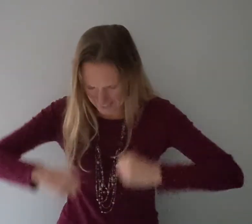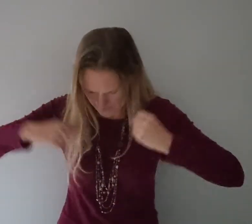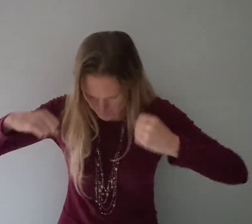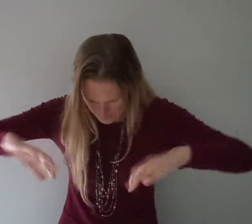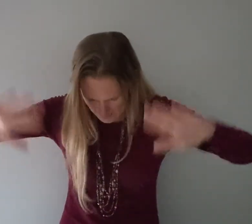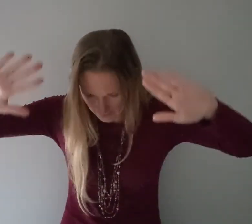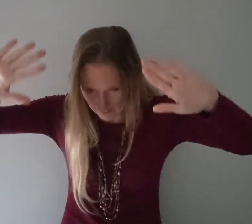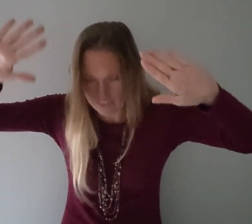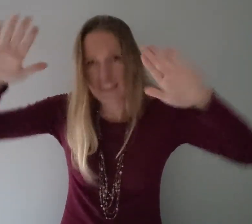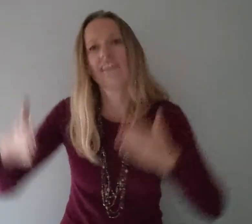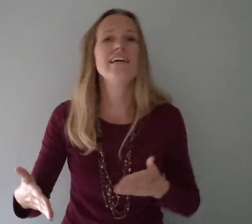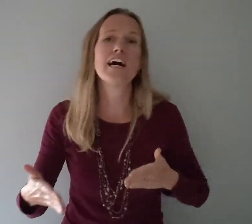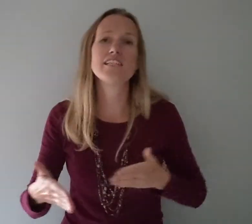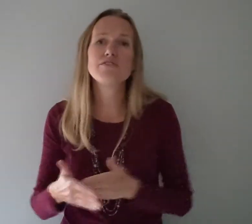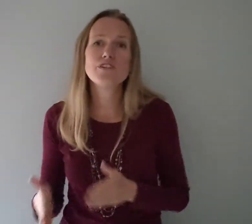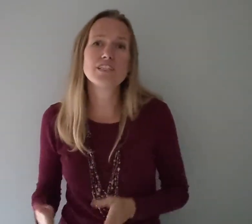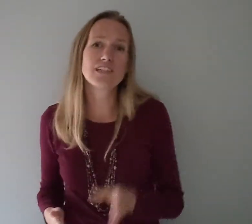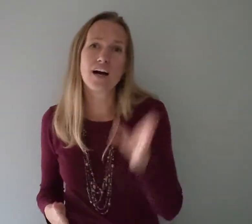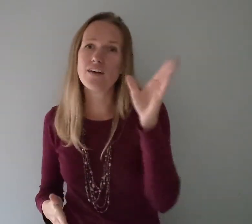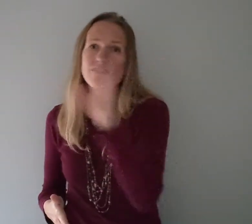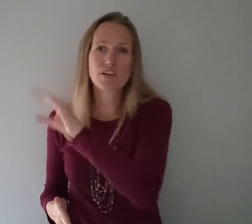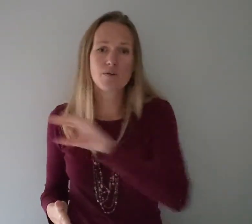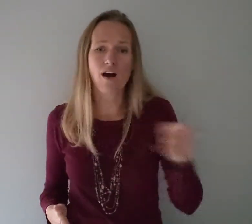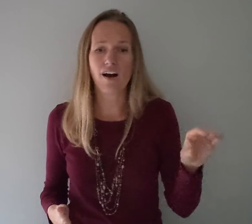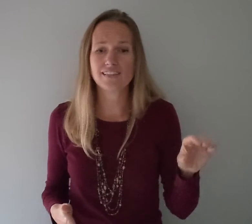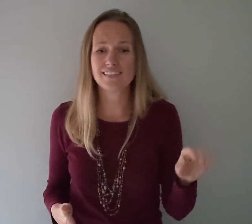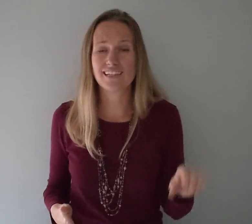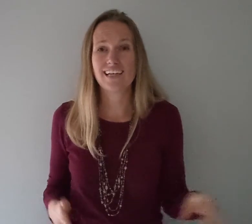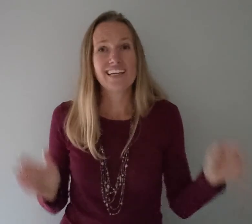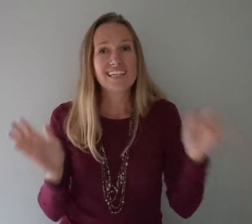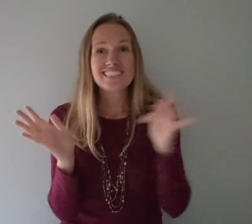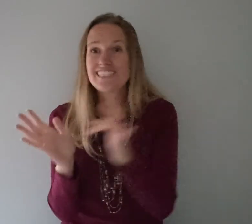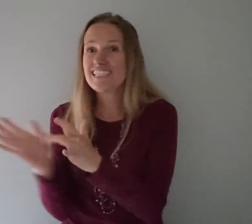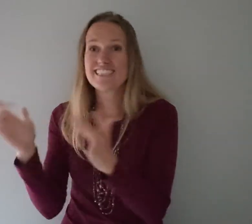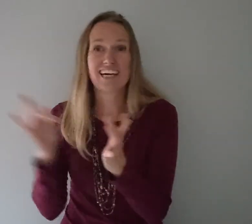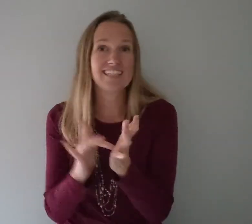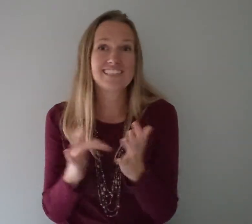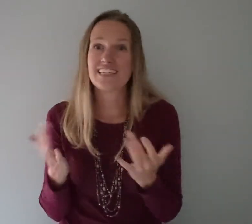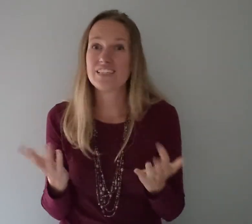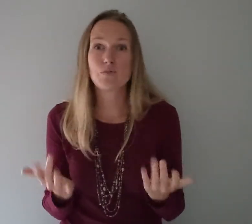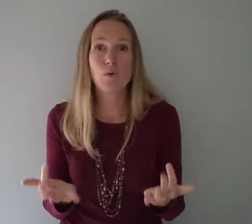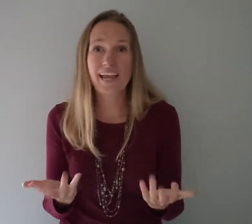them down at the foot of the cross. Jesus is